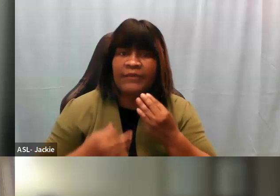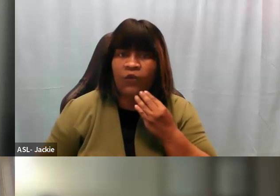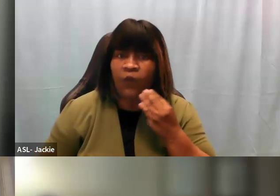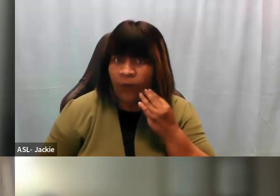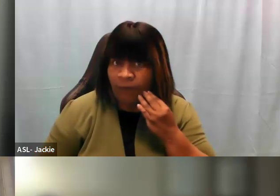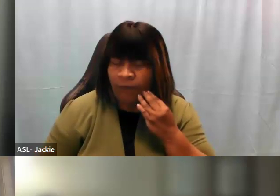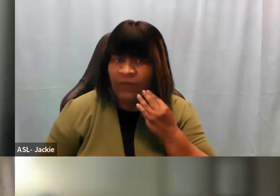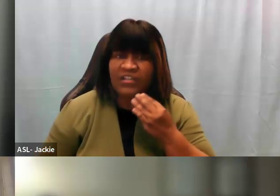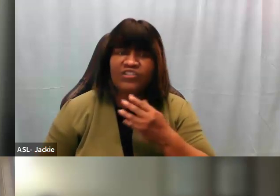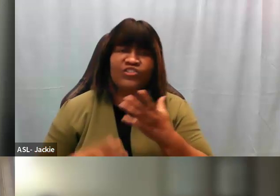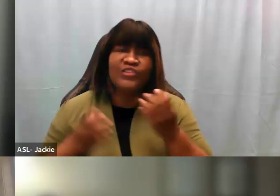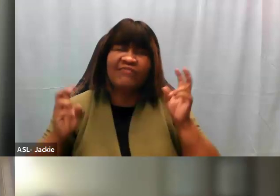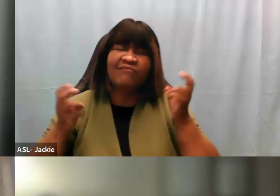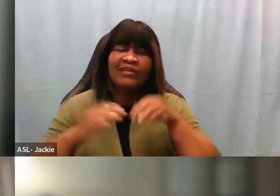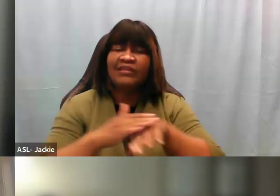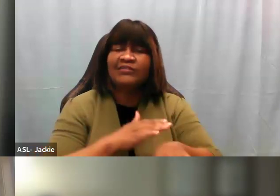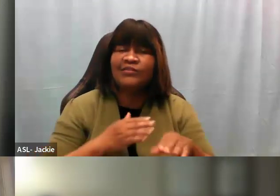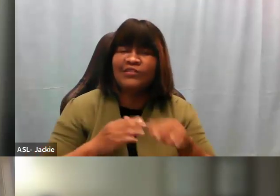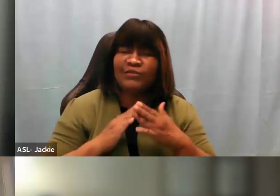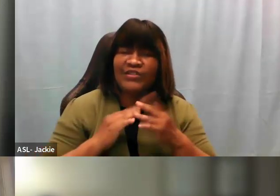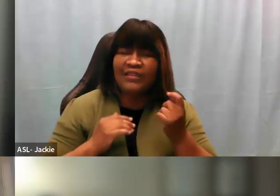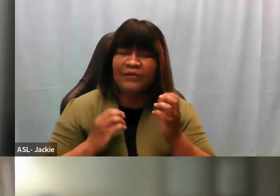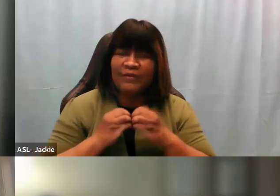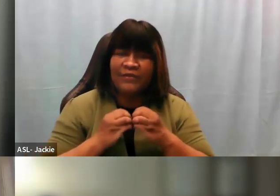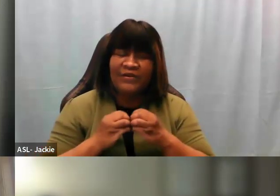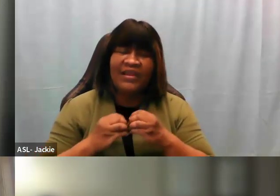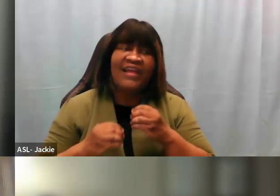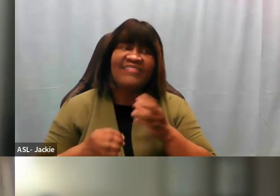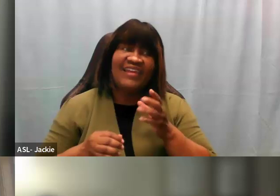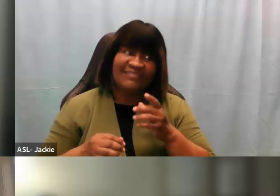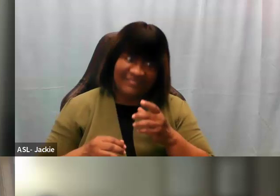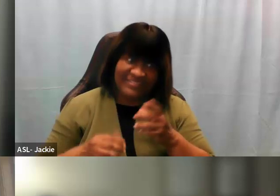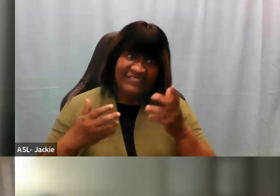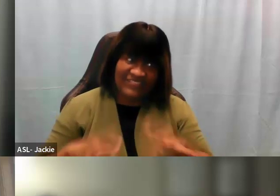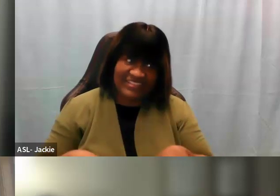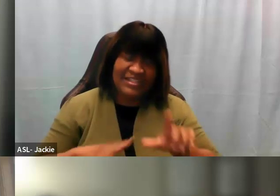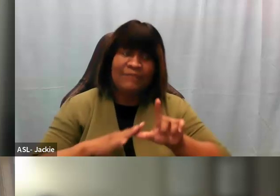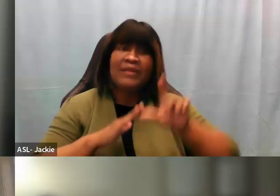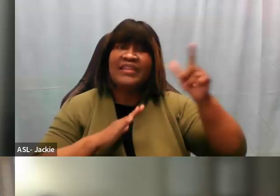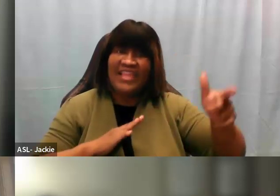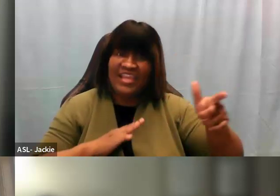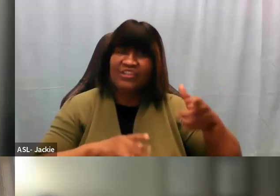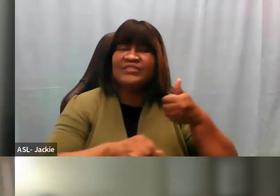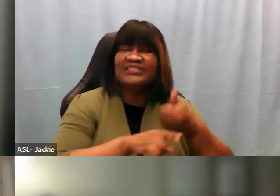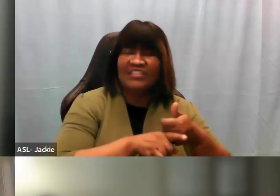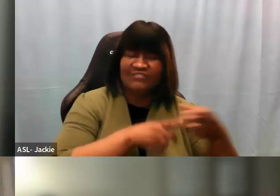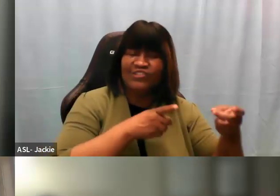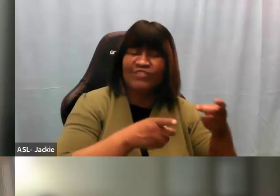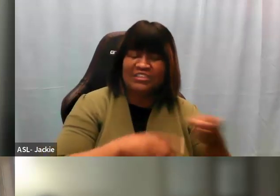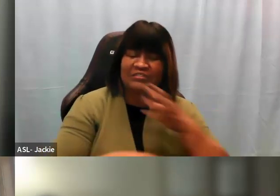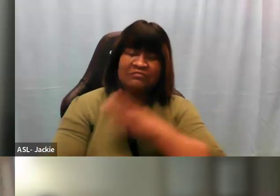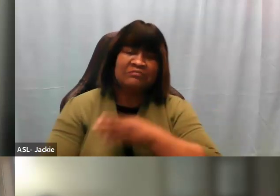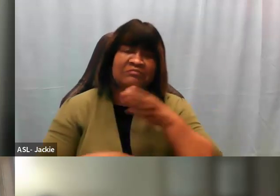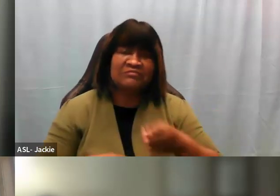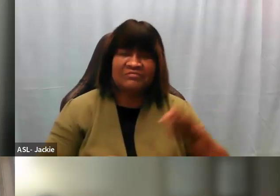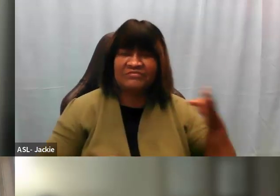that to get into the community a little bit more. And then past that, maybe then you move into self-direction. So